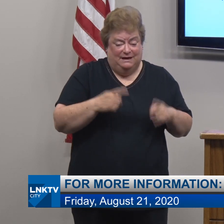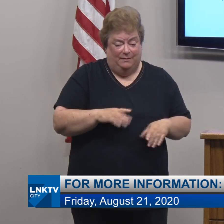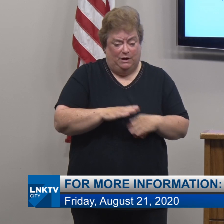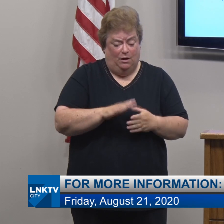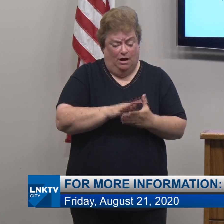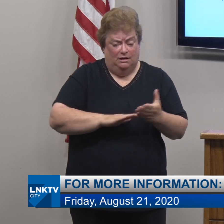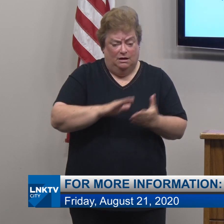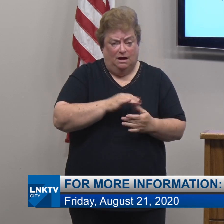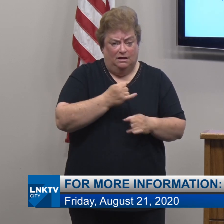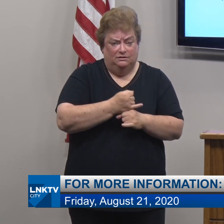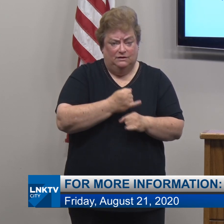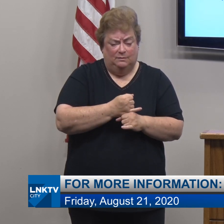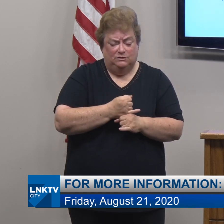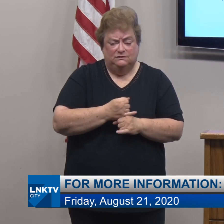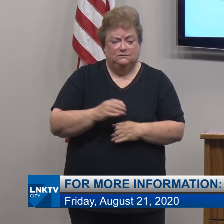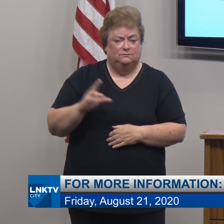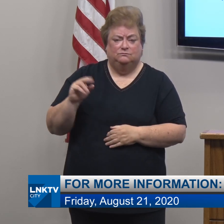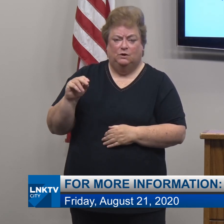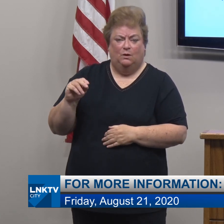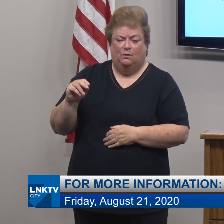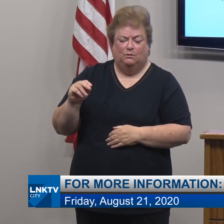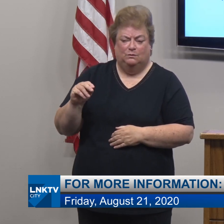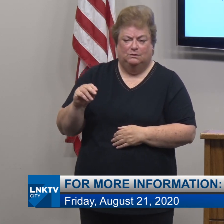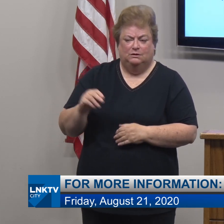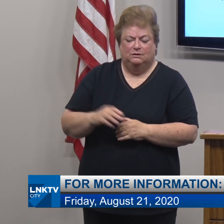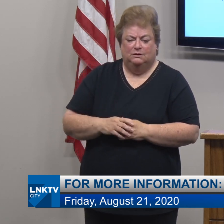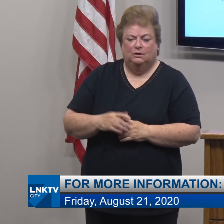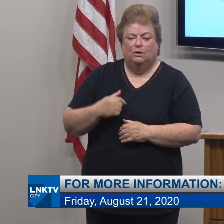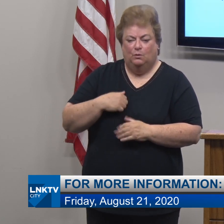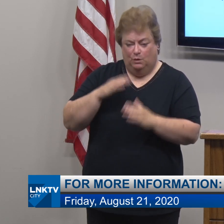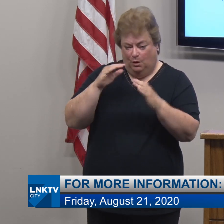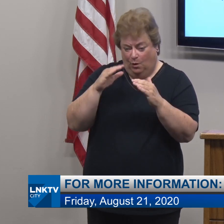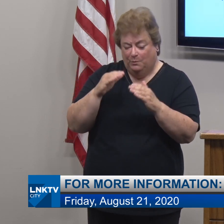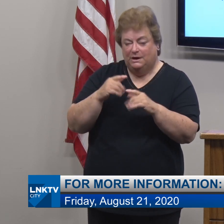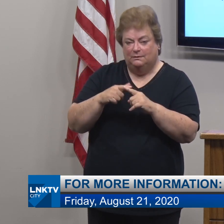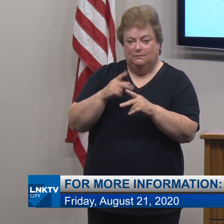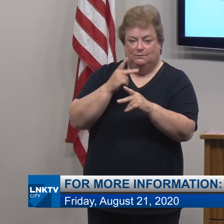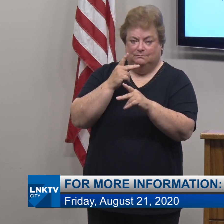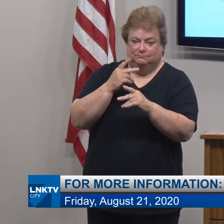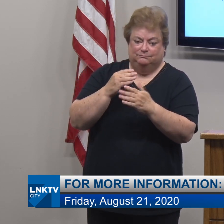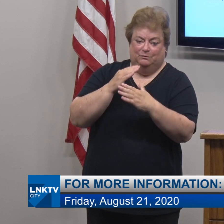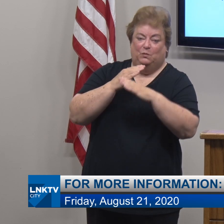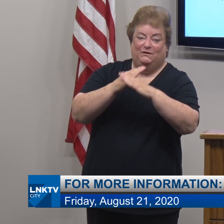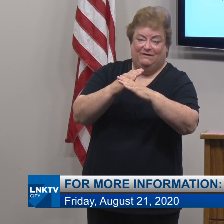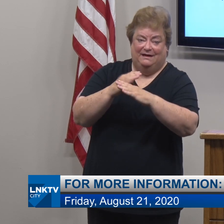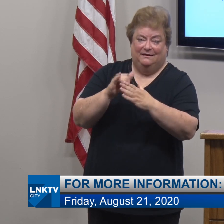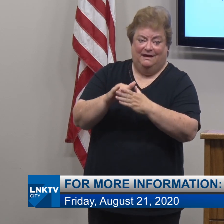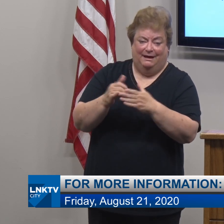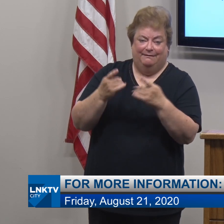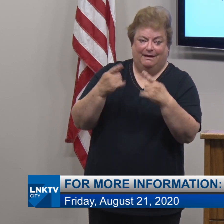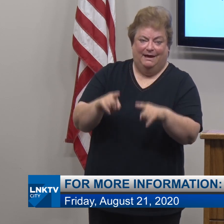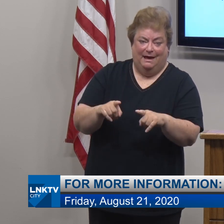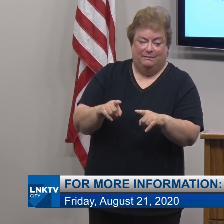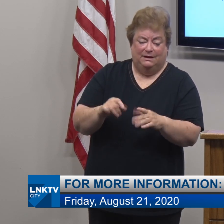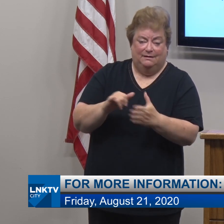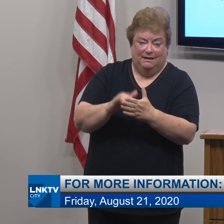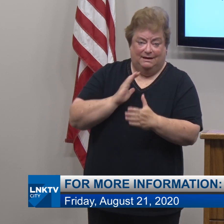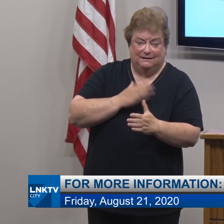No, not yet. And we're hoping to keep that from happening. That's our